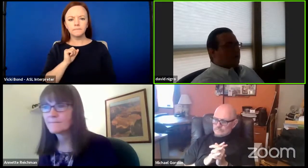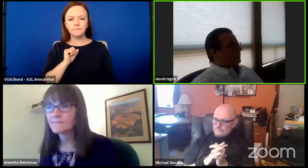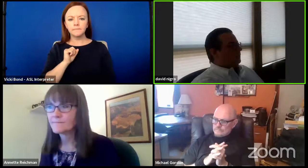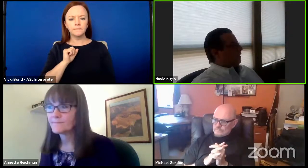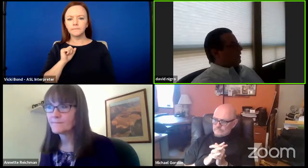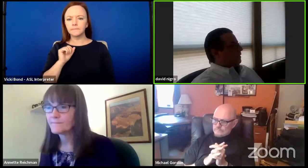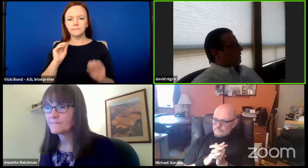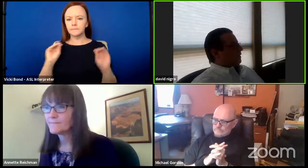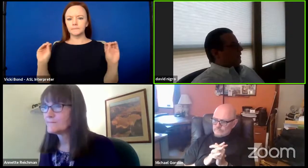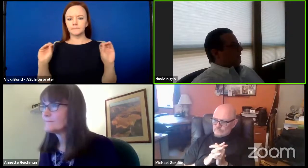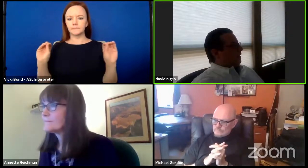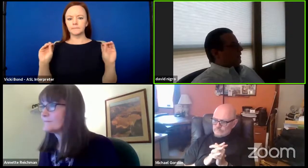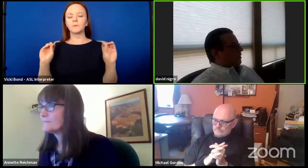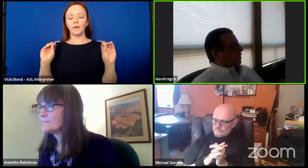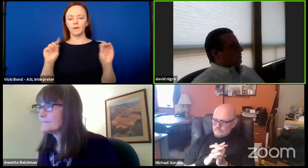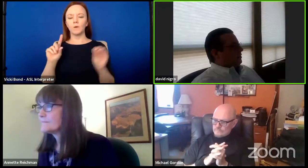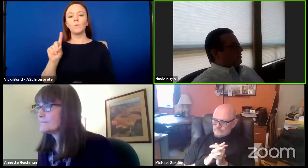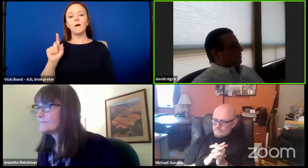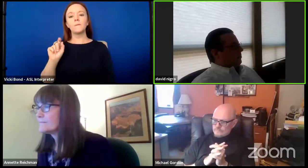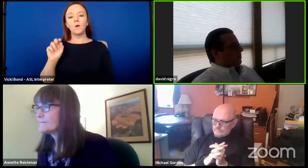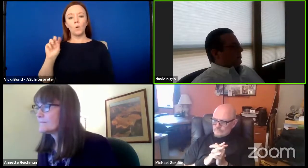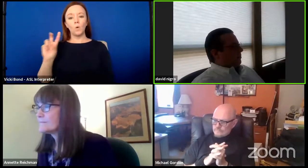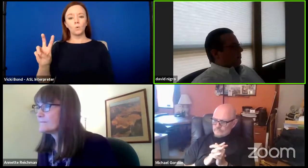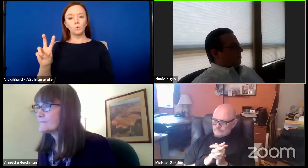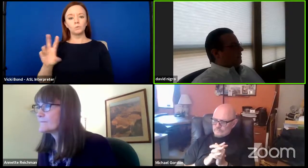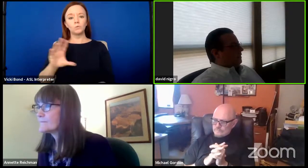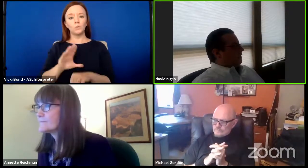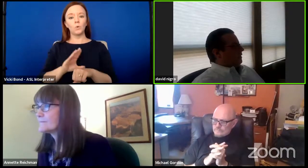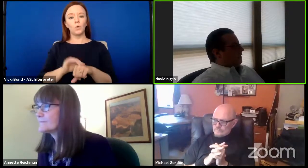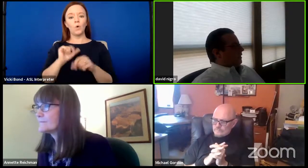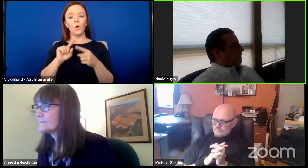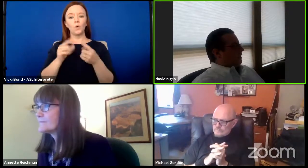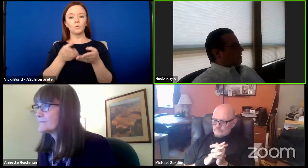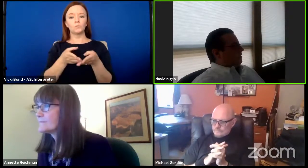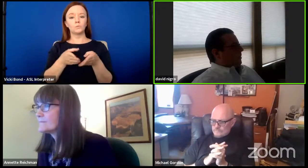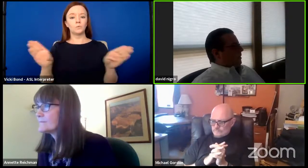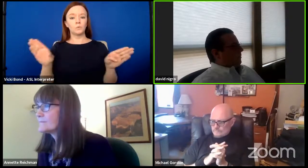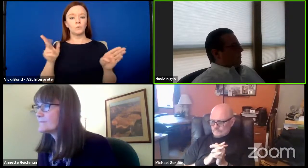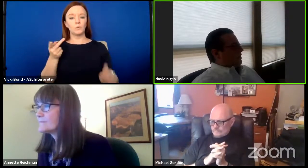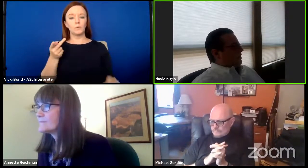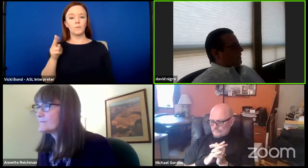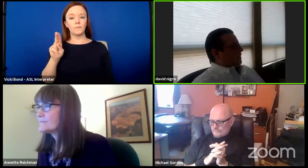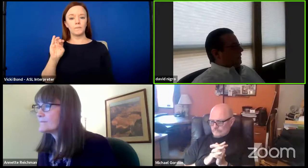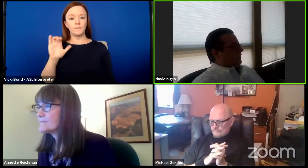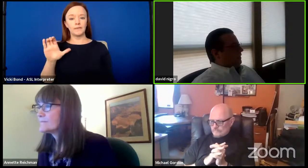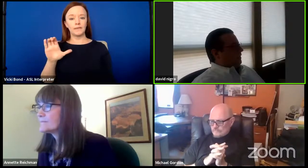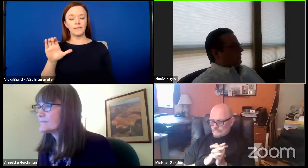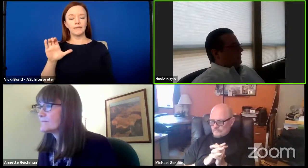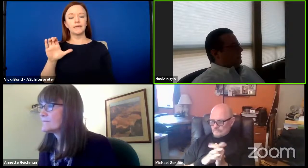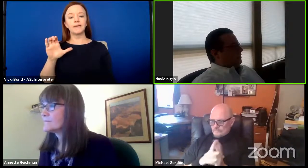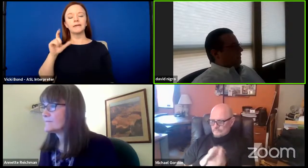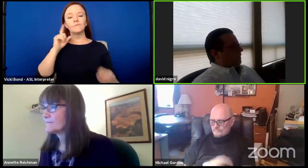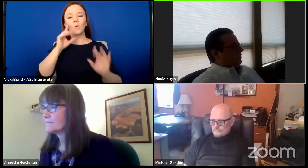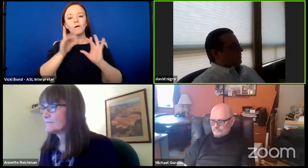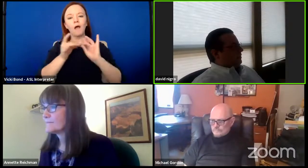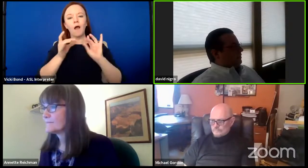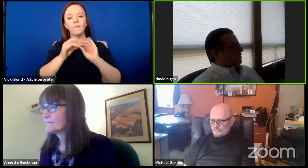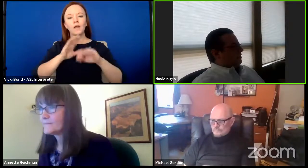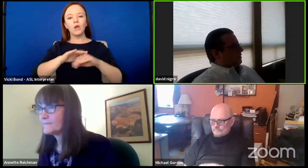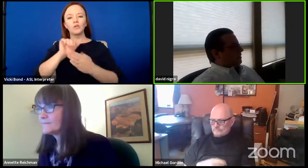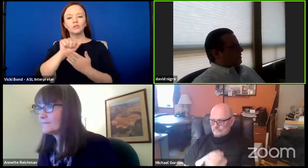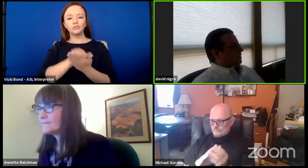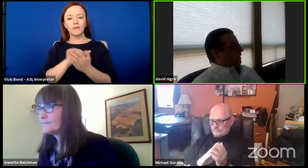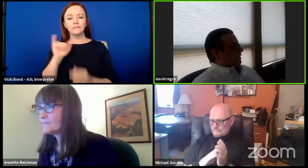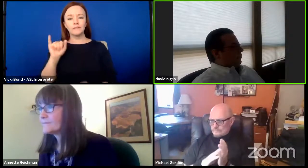Okay. Item 1.02, call to the public. Call to the public on agendized items. For